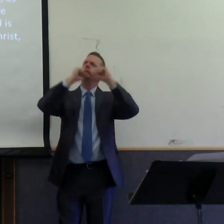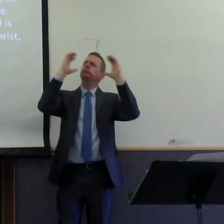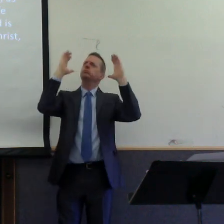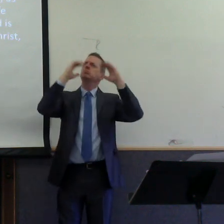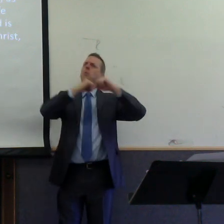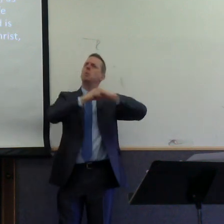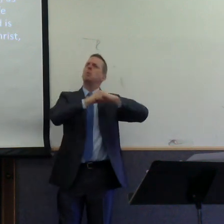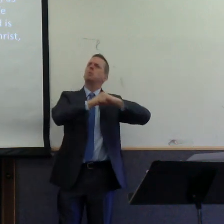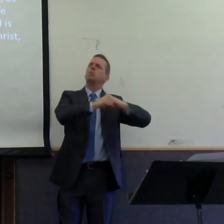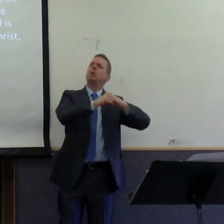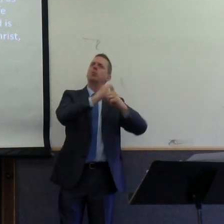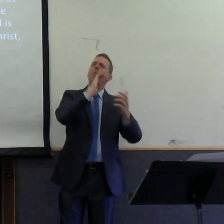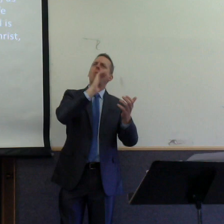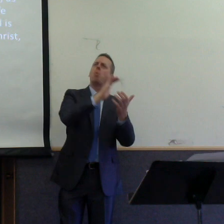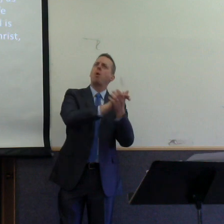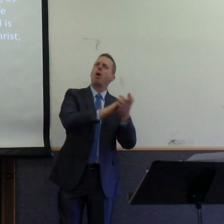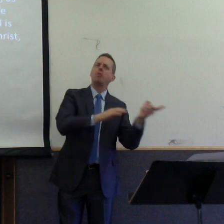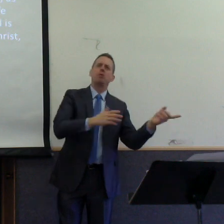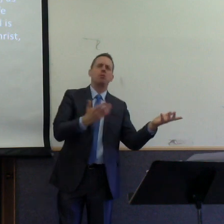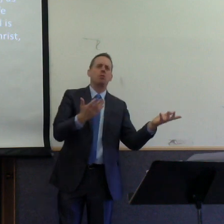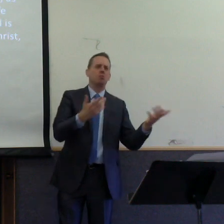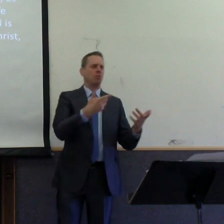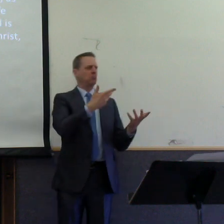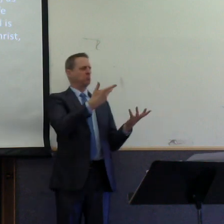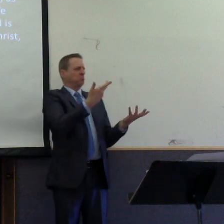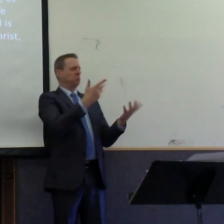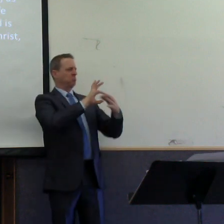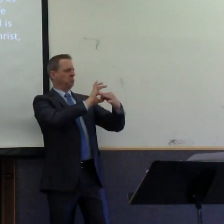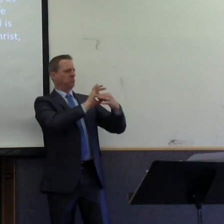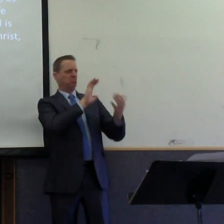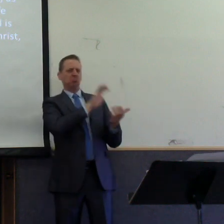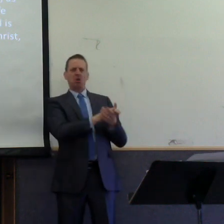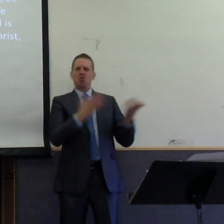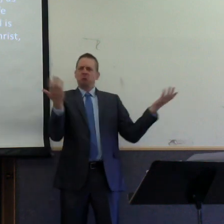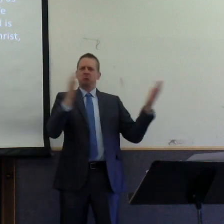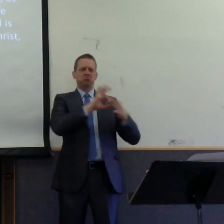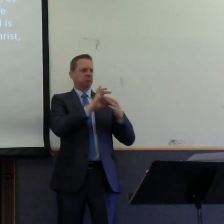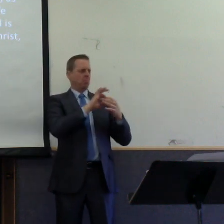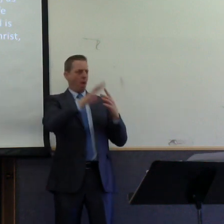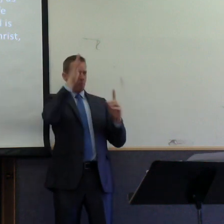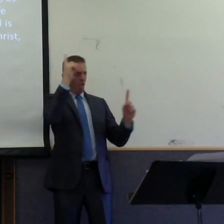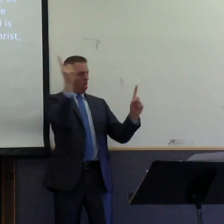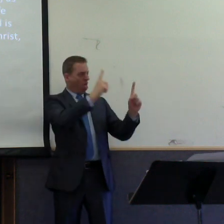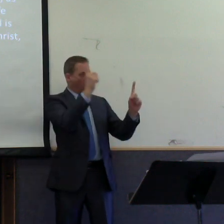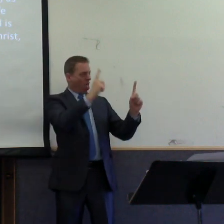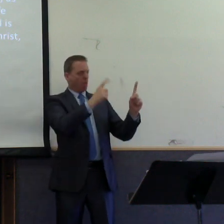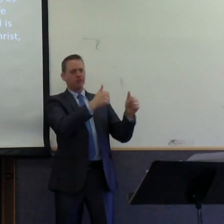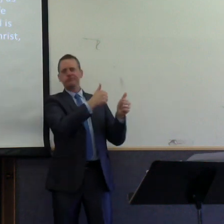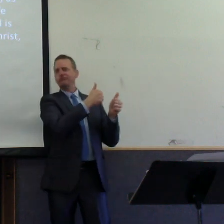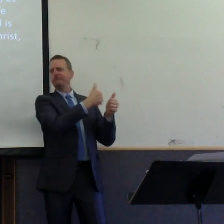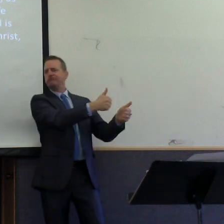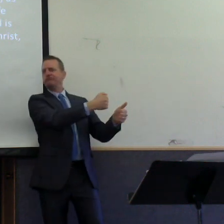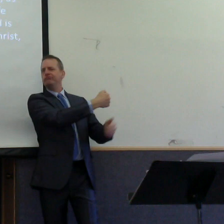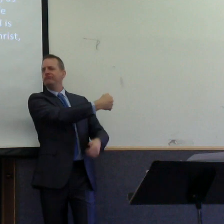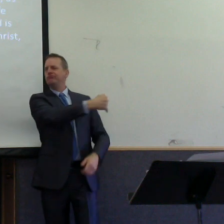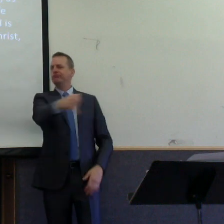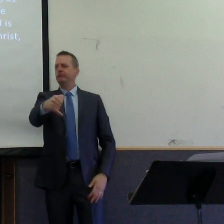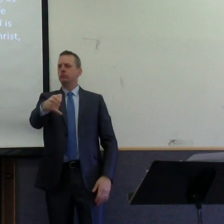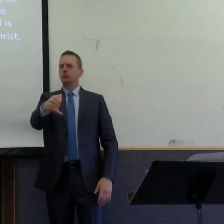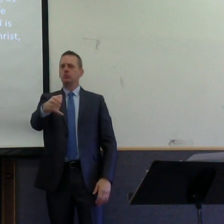and to see that often. But it's too big for me. There's an ambassador to protect the wife. Let people know that that's